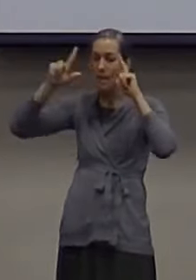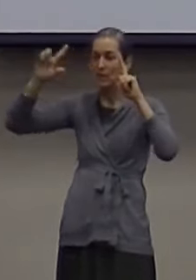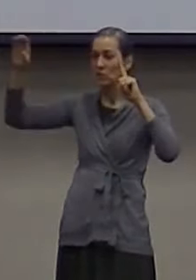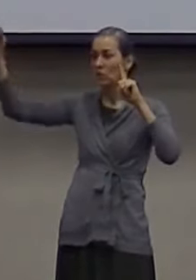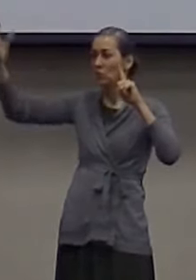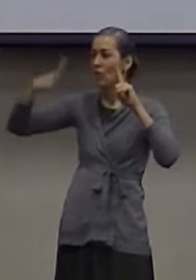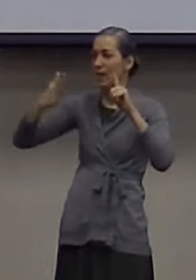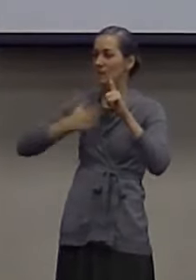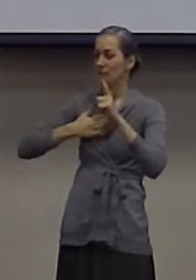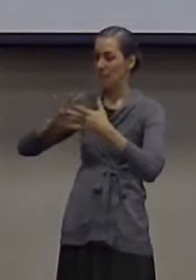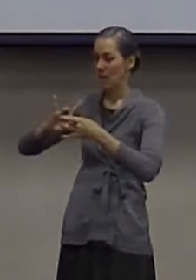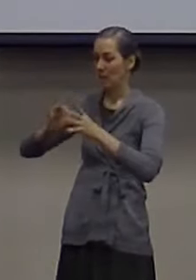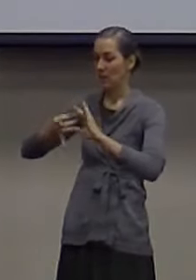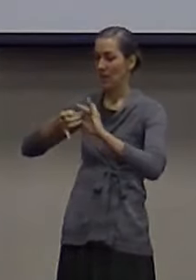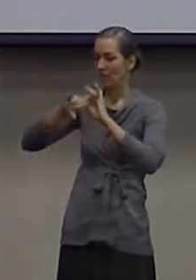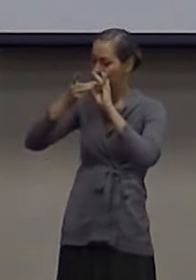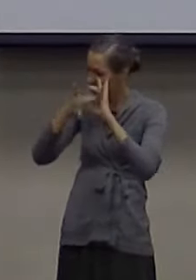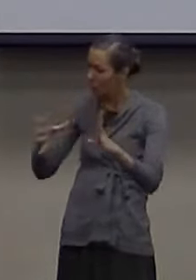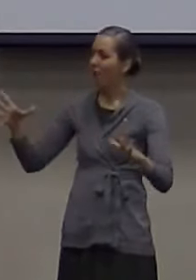Amazing Grace, My Chains Are Gone.